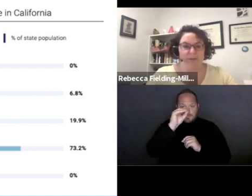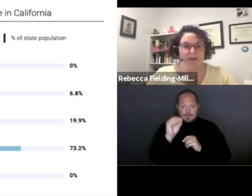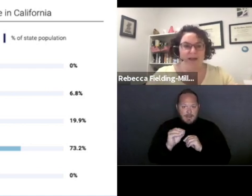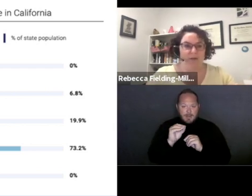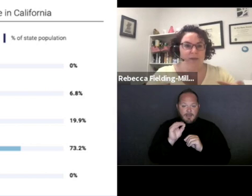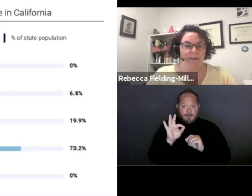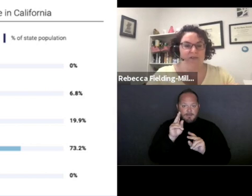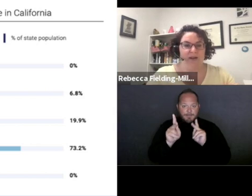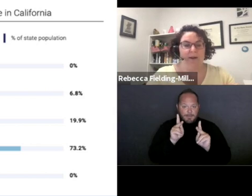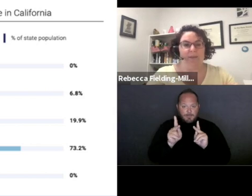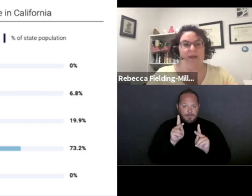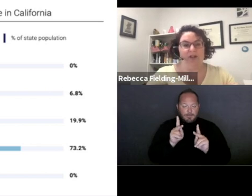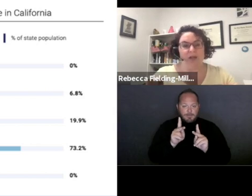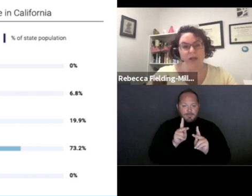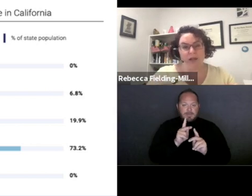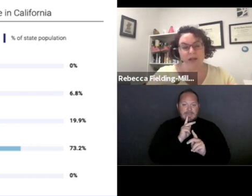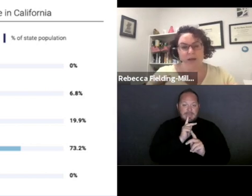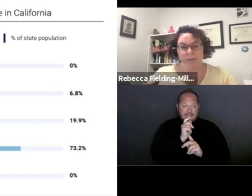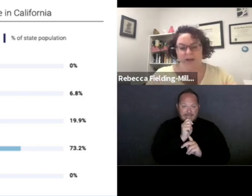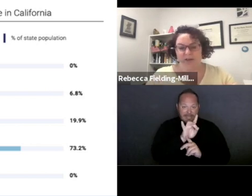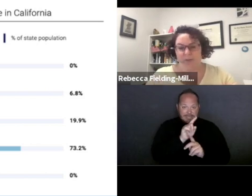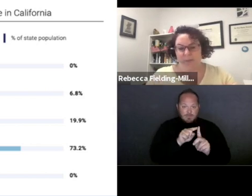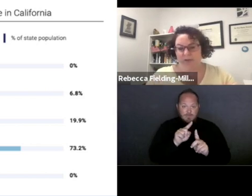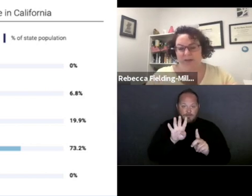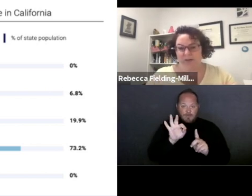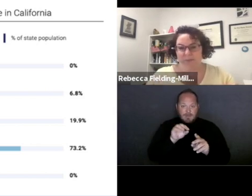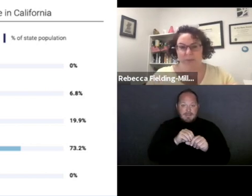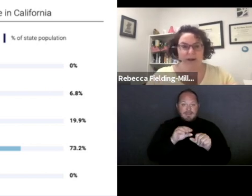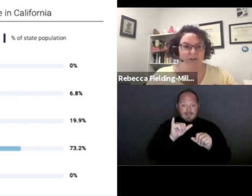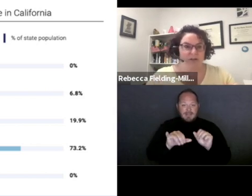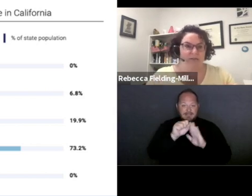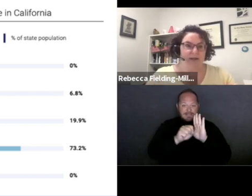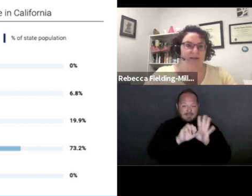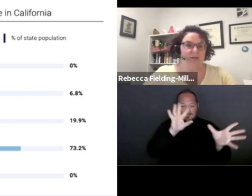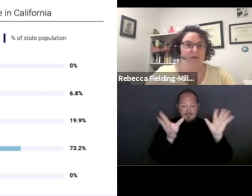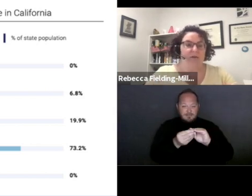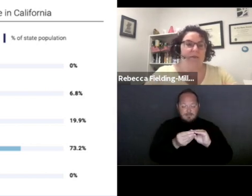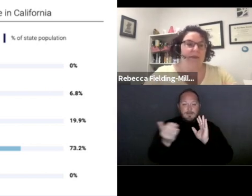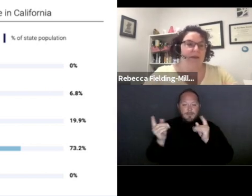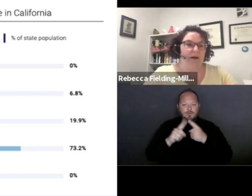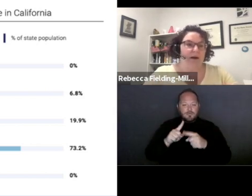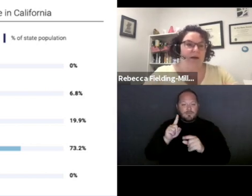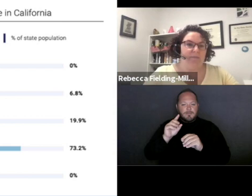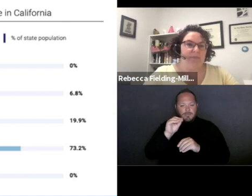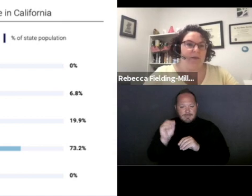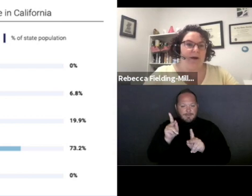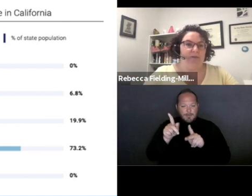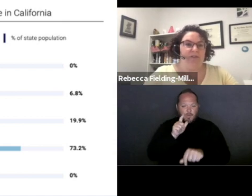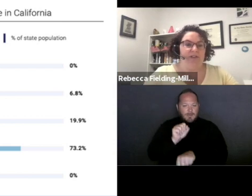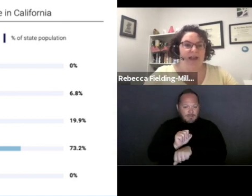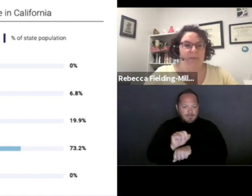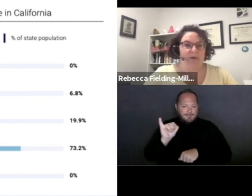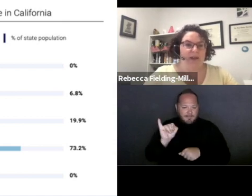18 to 49 who make up the state population compared to what percent of people were actually infected. So